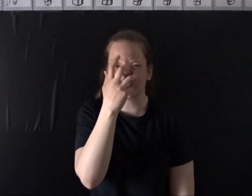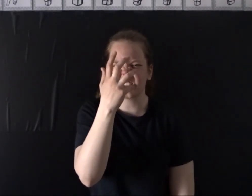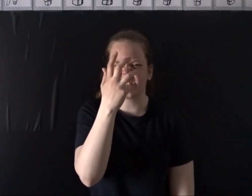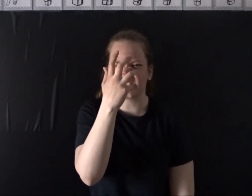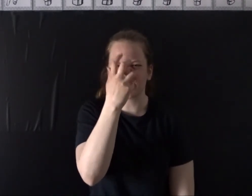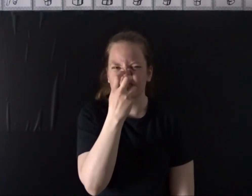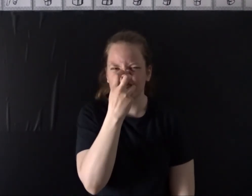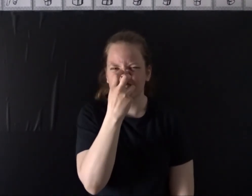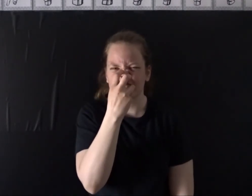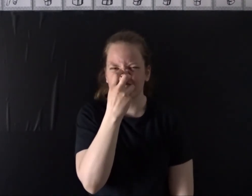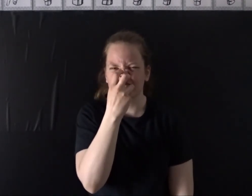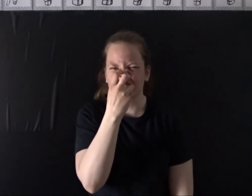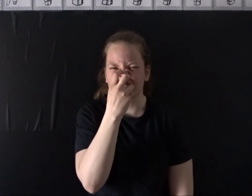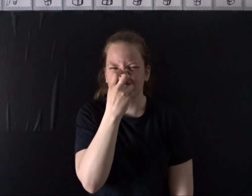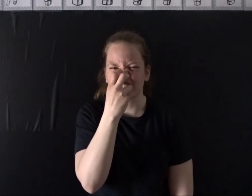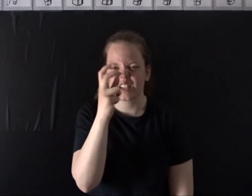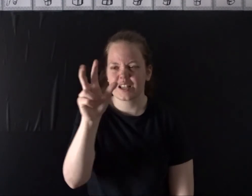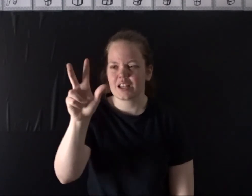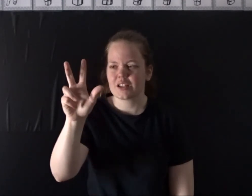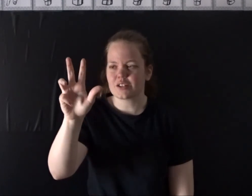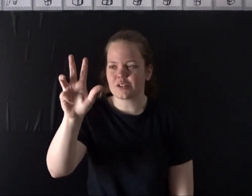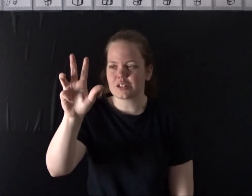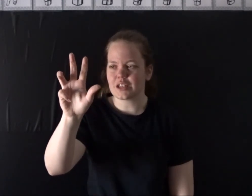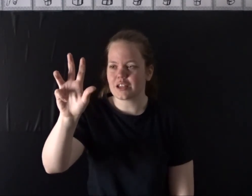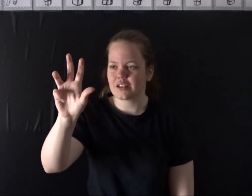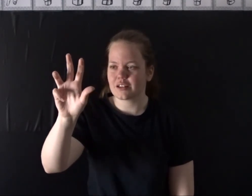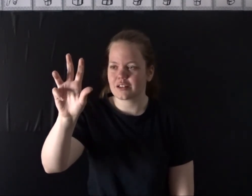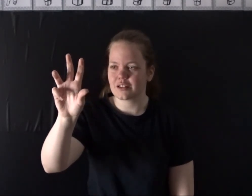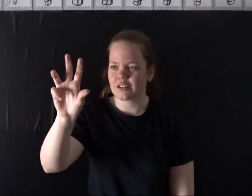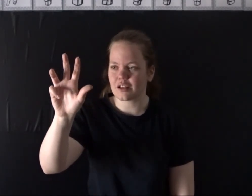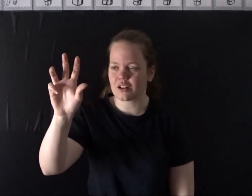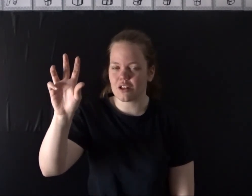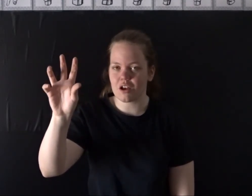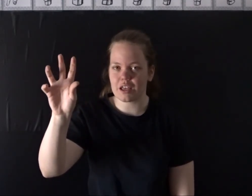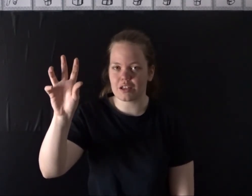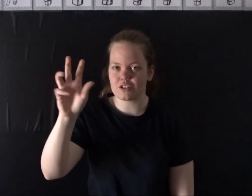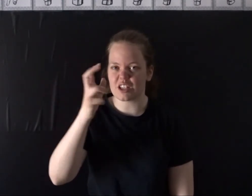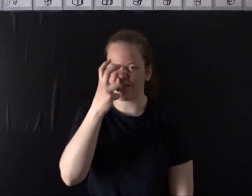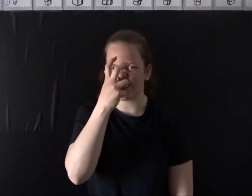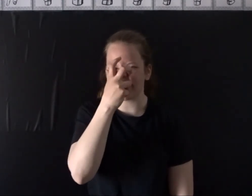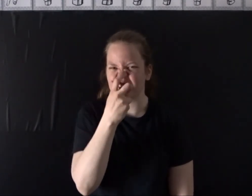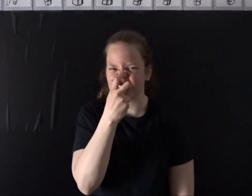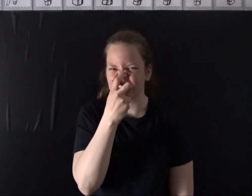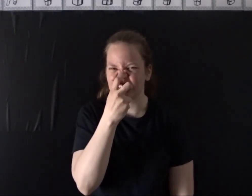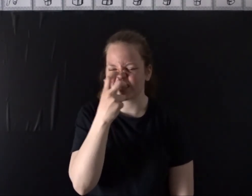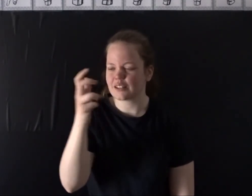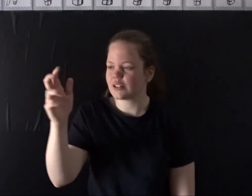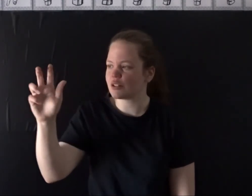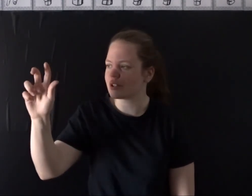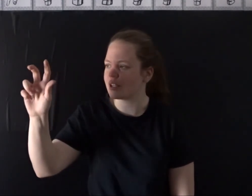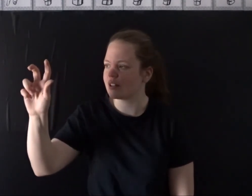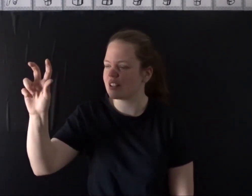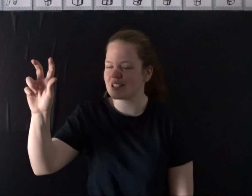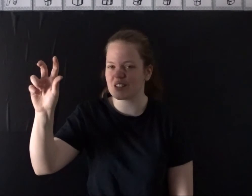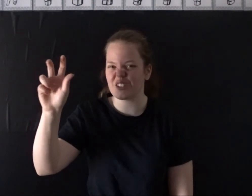your face. So you take a claw hand shape and these three.